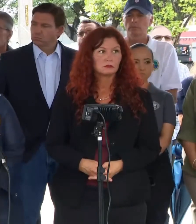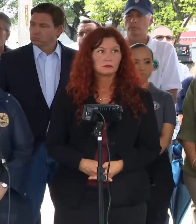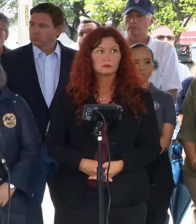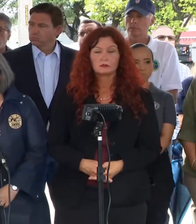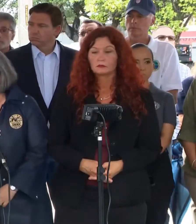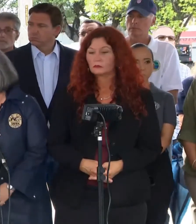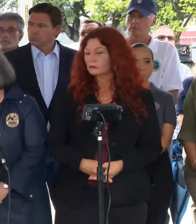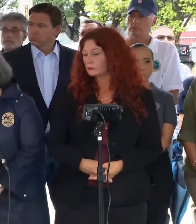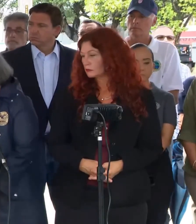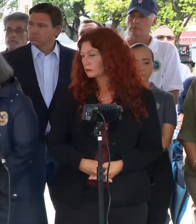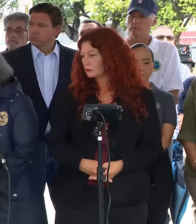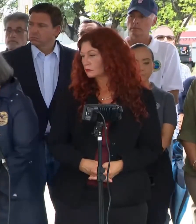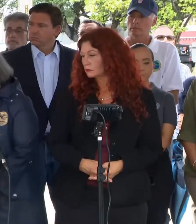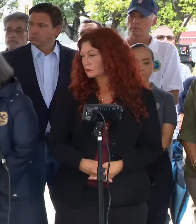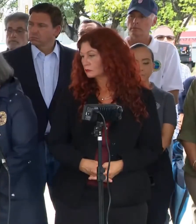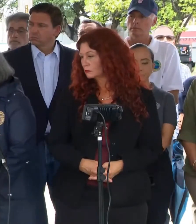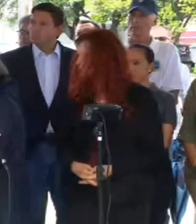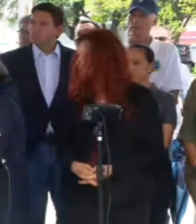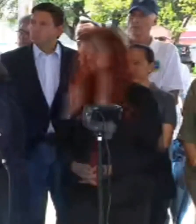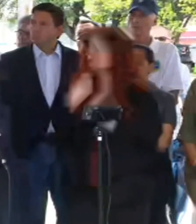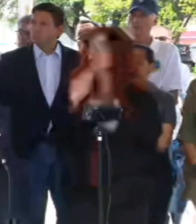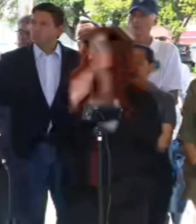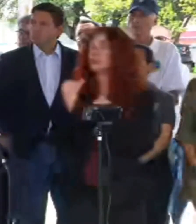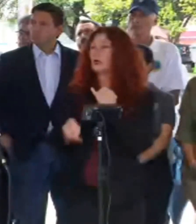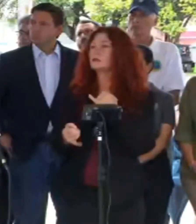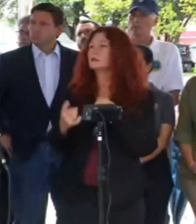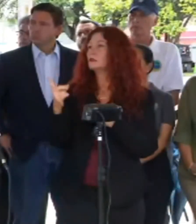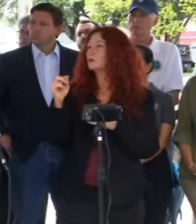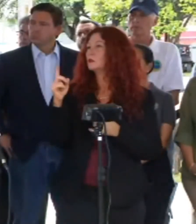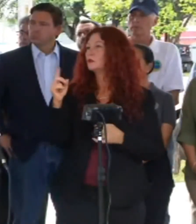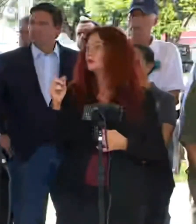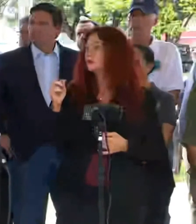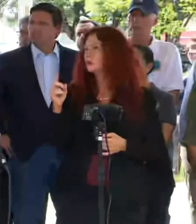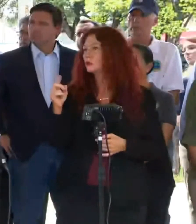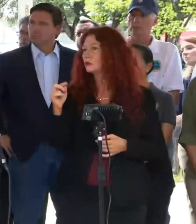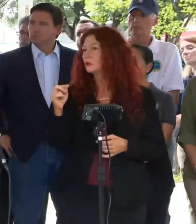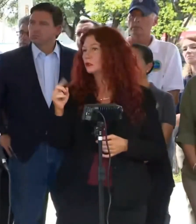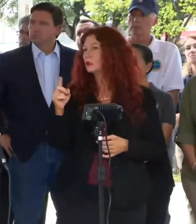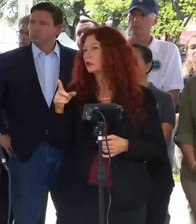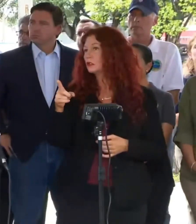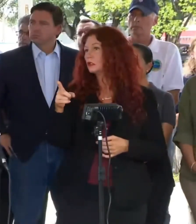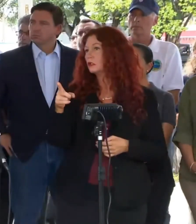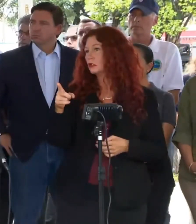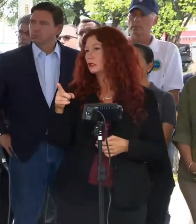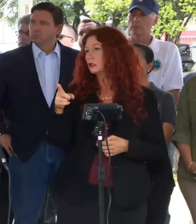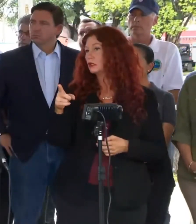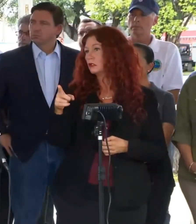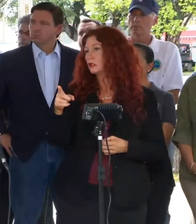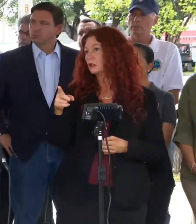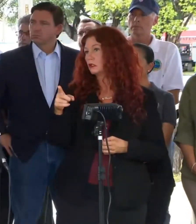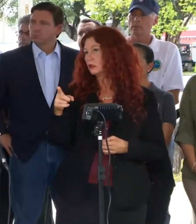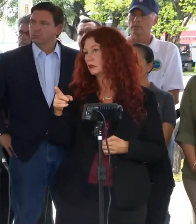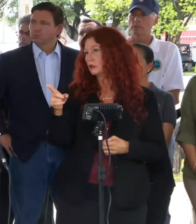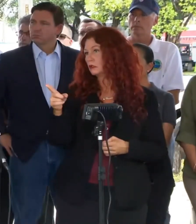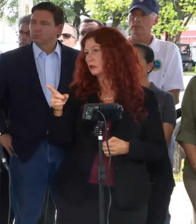finalmente. Thank you. The last question right here before we go to Creole. Channel 10.